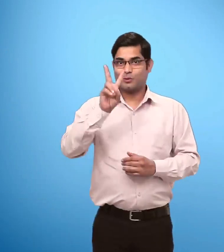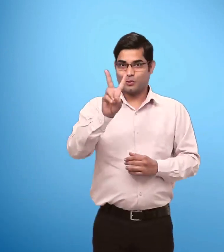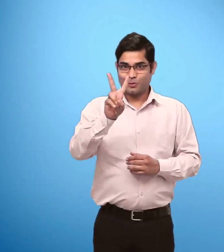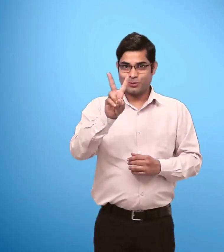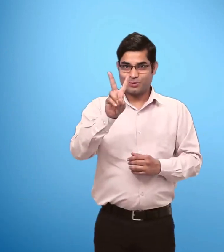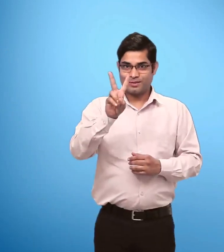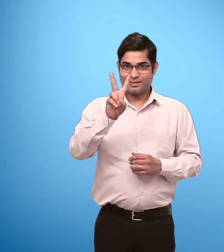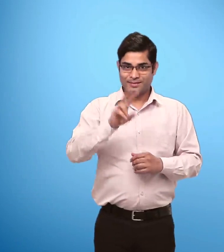2